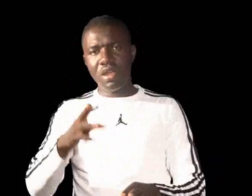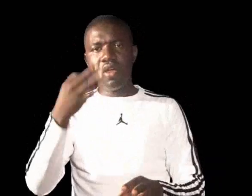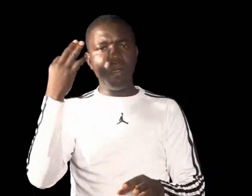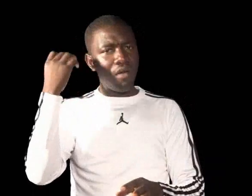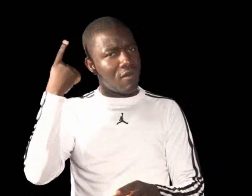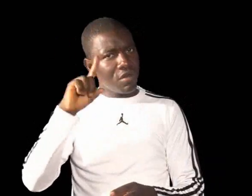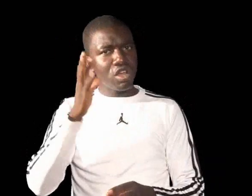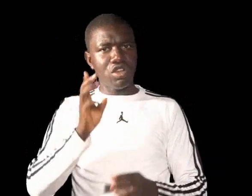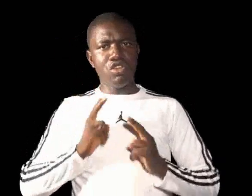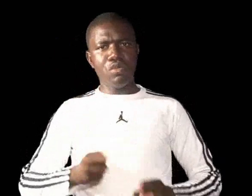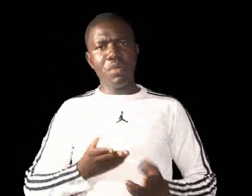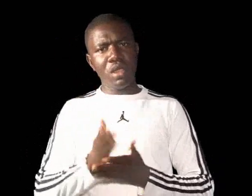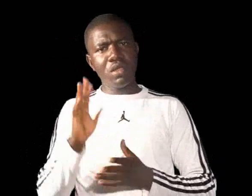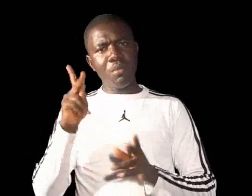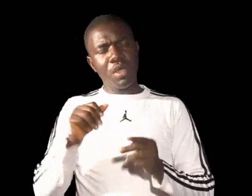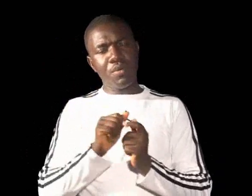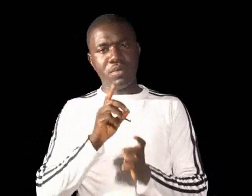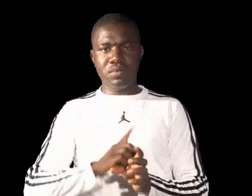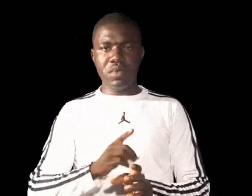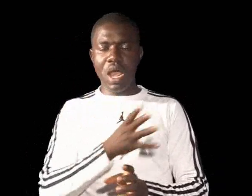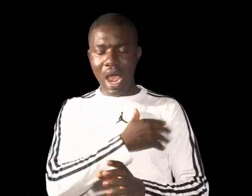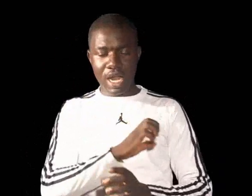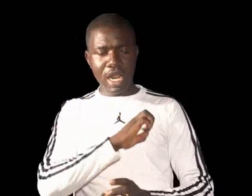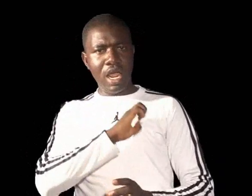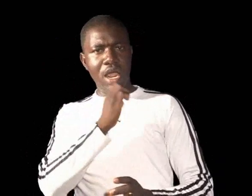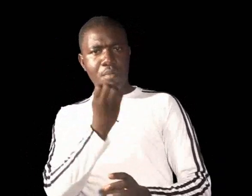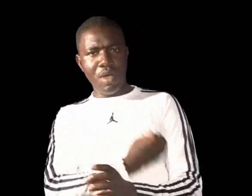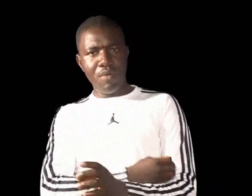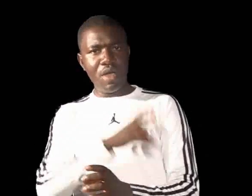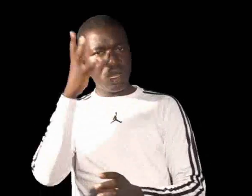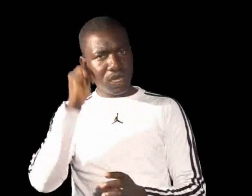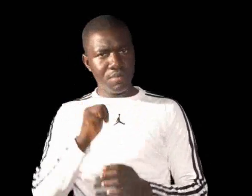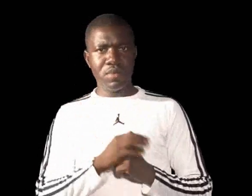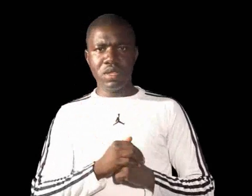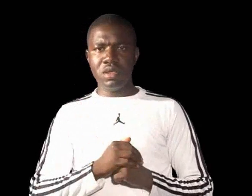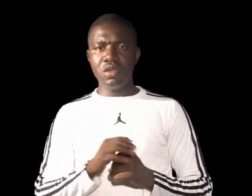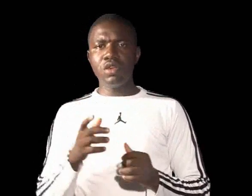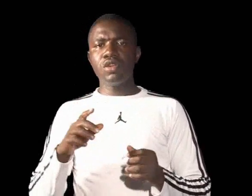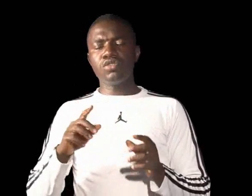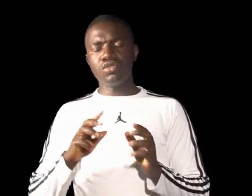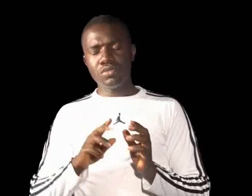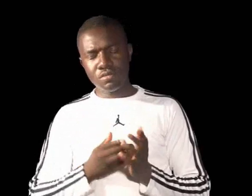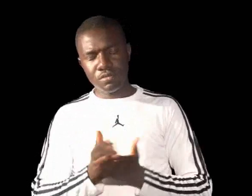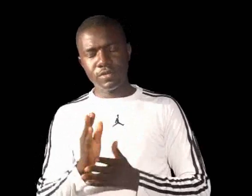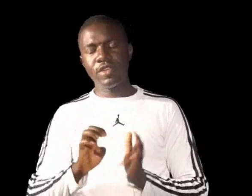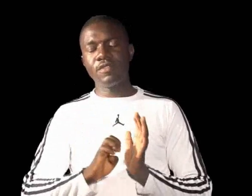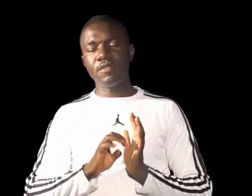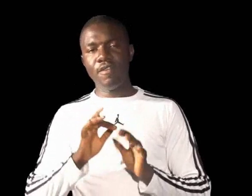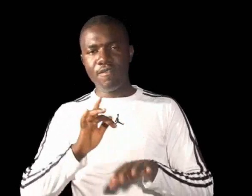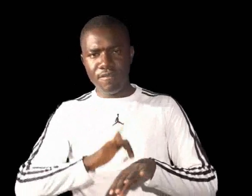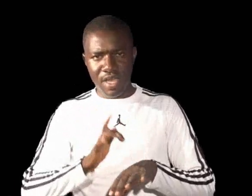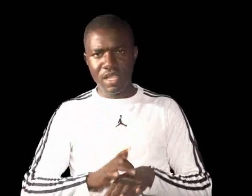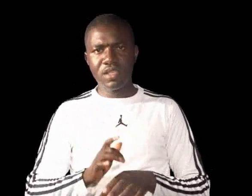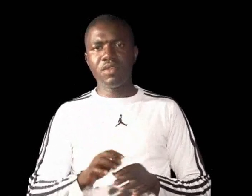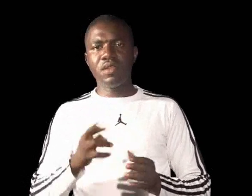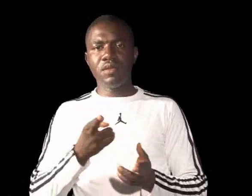persons with disabilities and empowerment of these people through effective rehabilitation services. As an